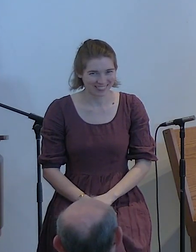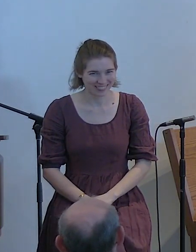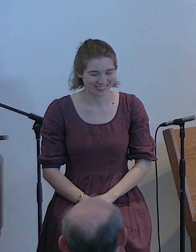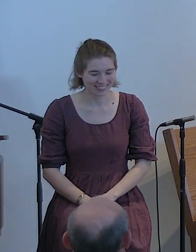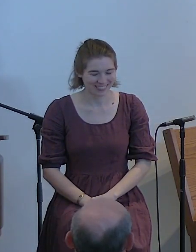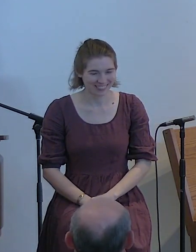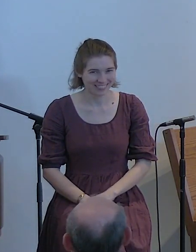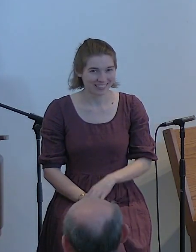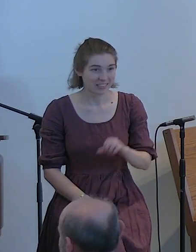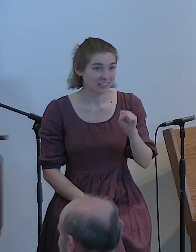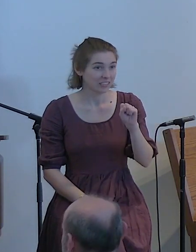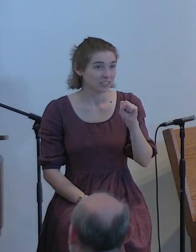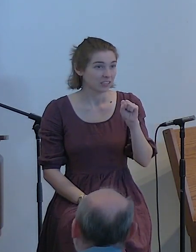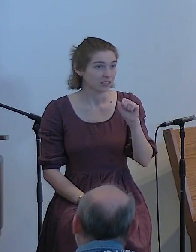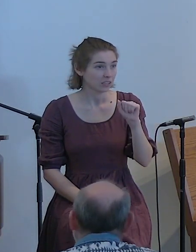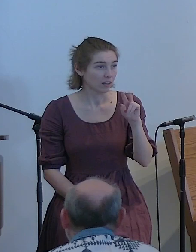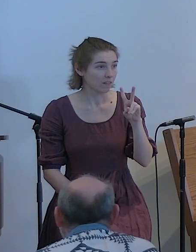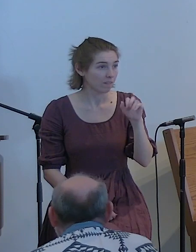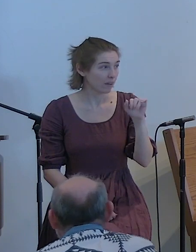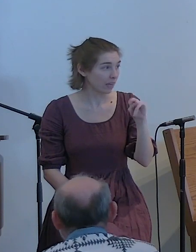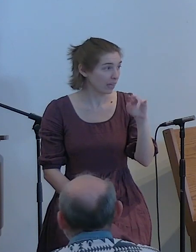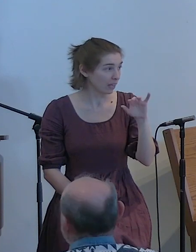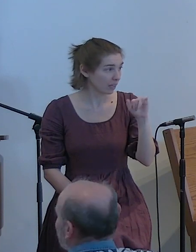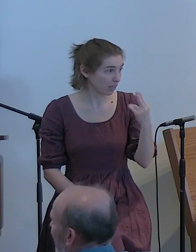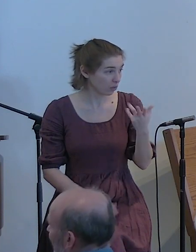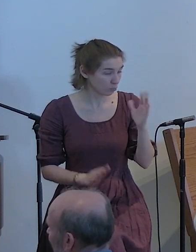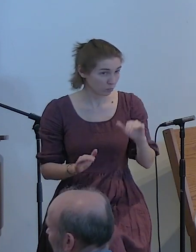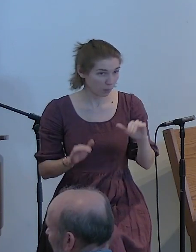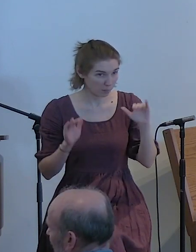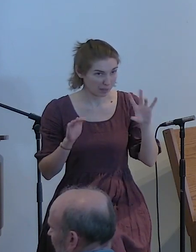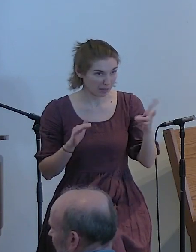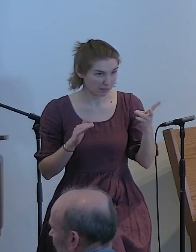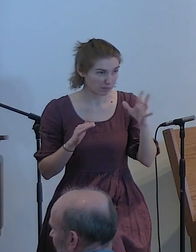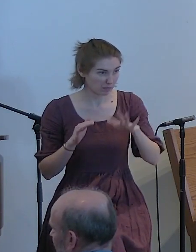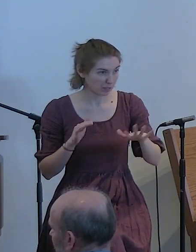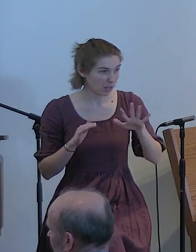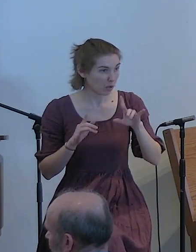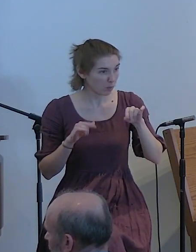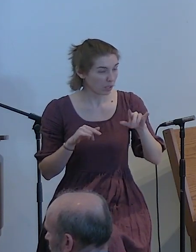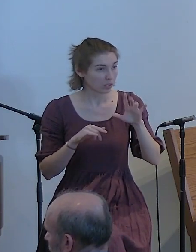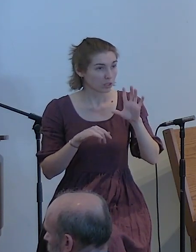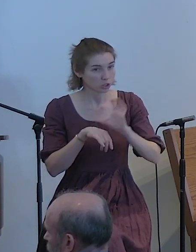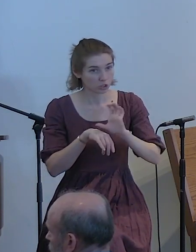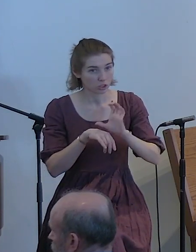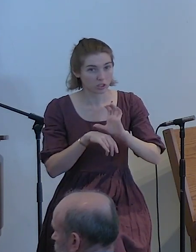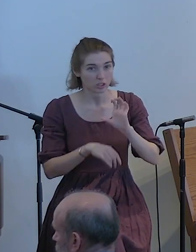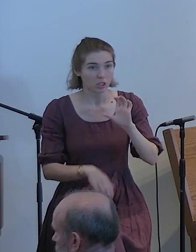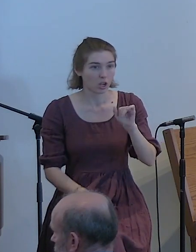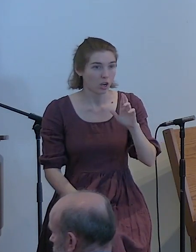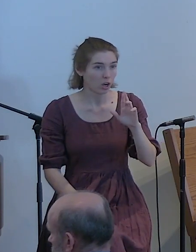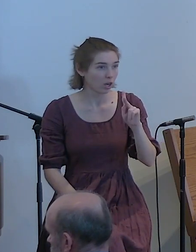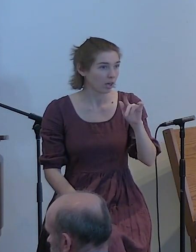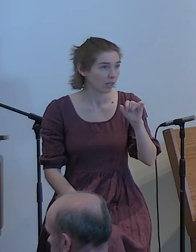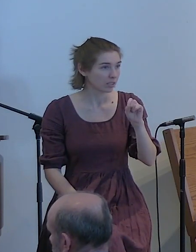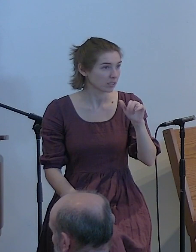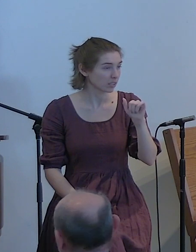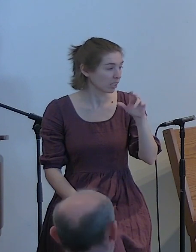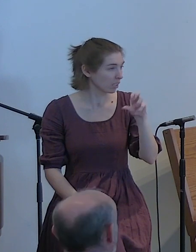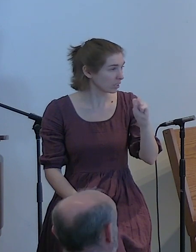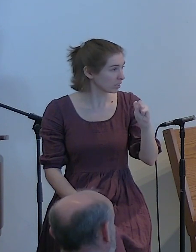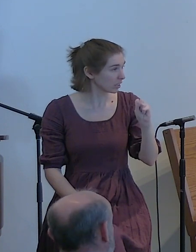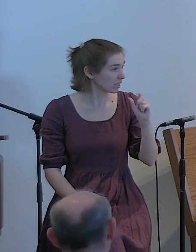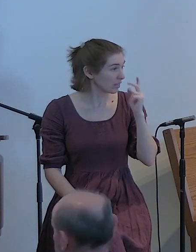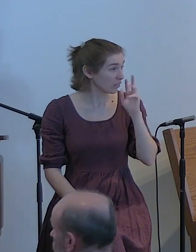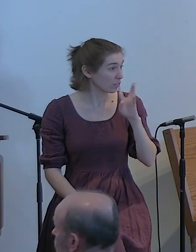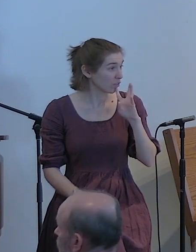Savannah grew up in an Adventist setting, and she went to churches in Arkansas. I said, well, where'd you go to church? And she said, because